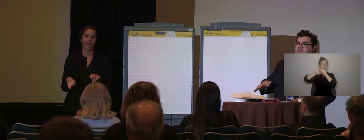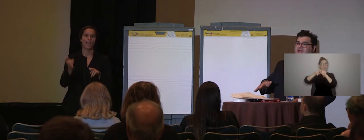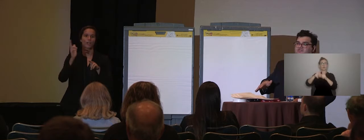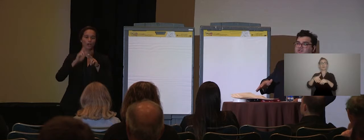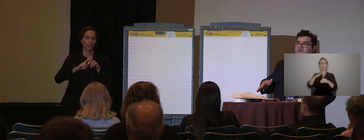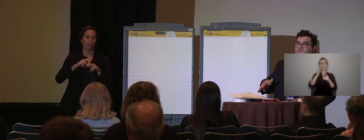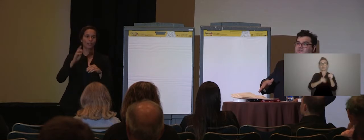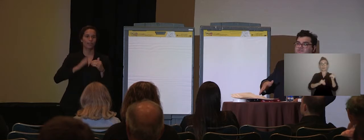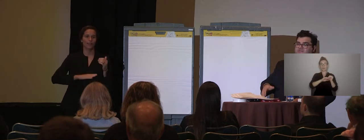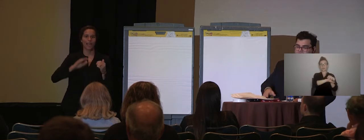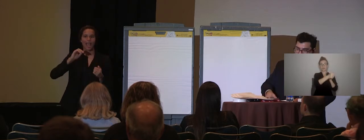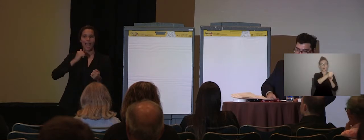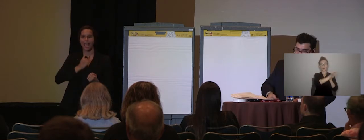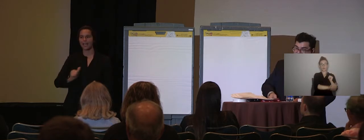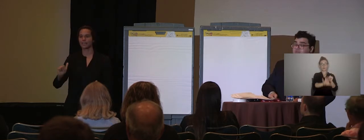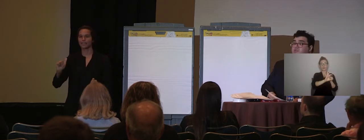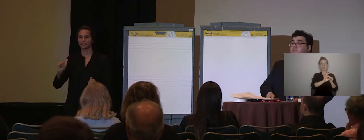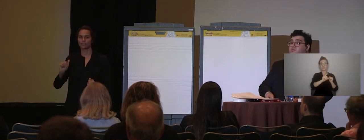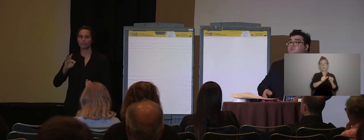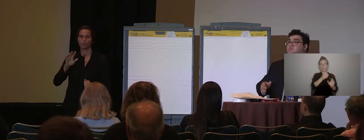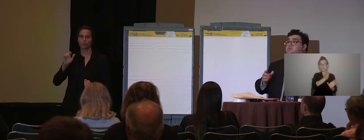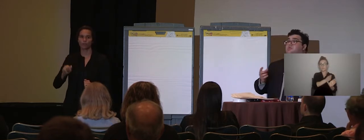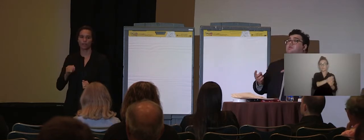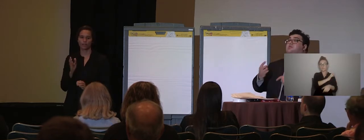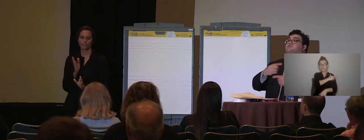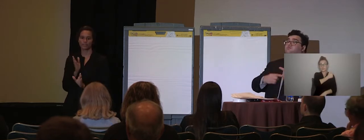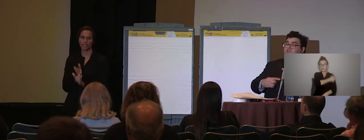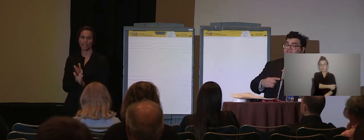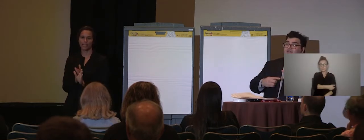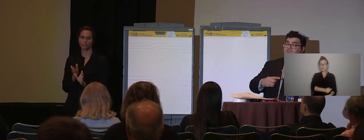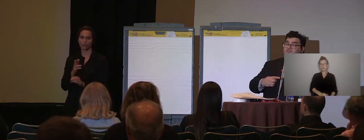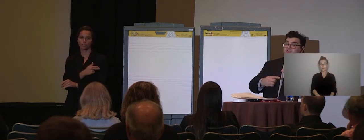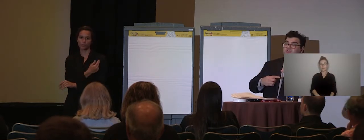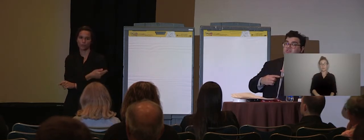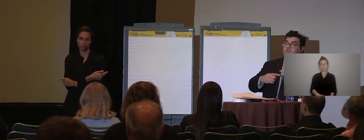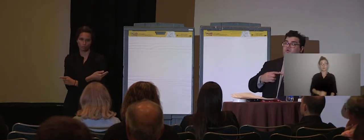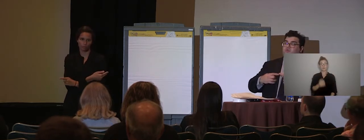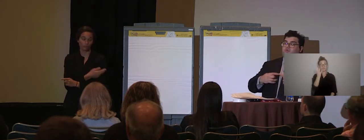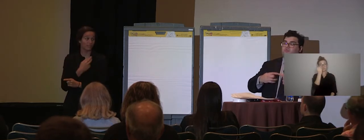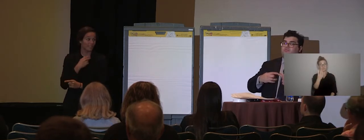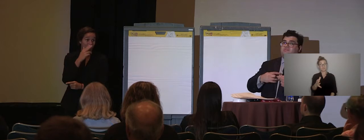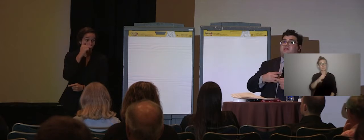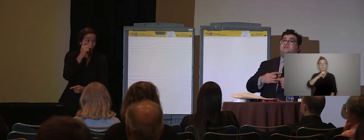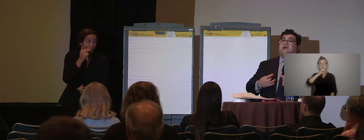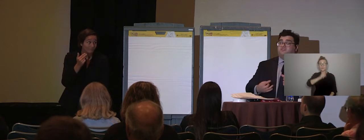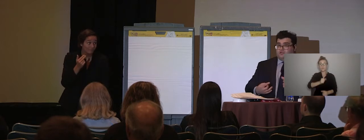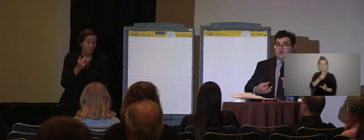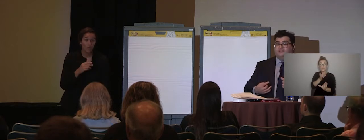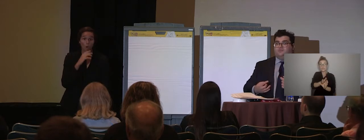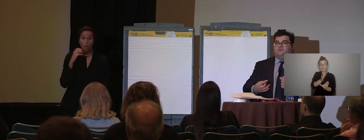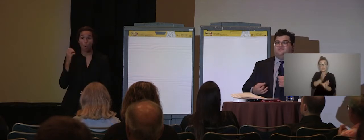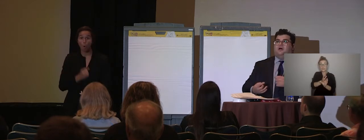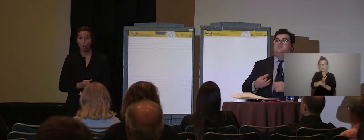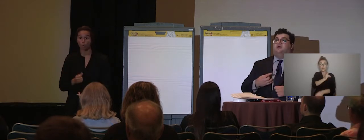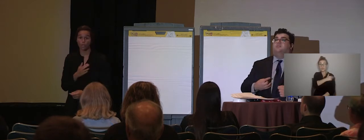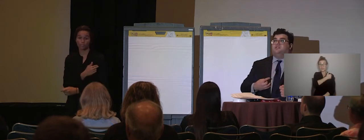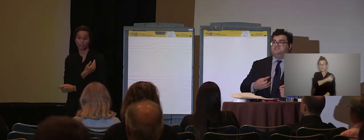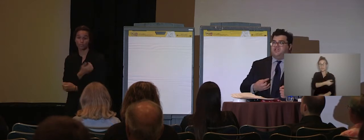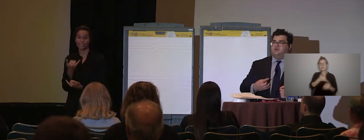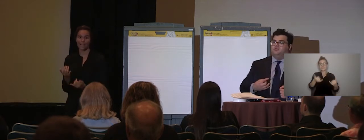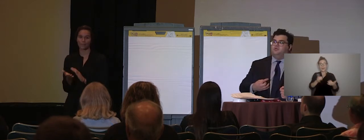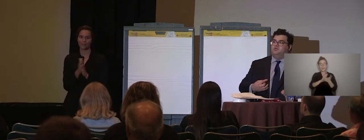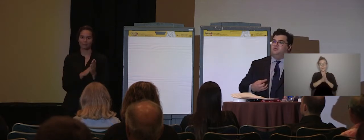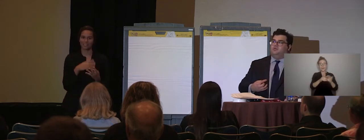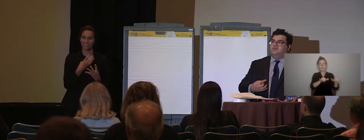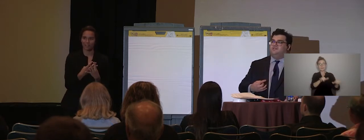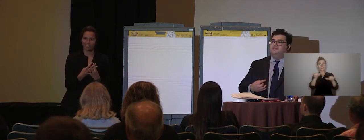Florida's psychiatric hospitals. And then, in a twist actually, an old psychiatric hospital has now become like a